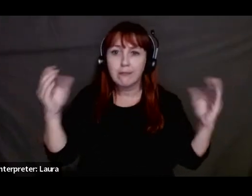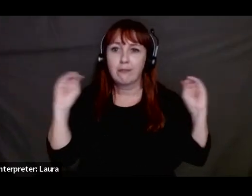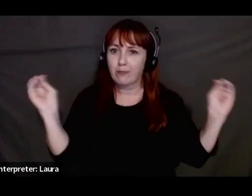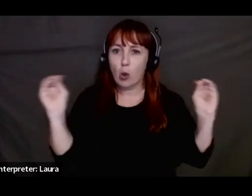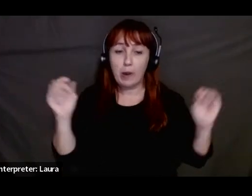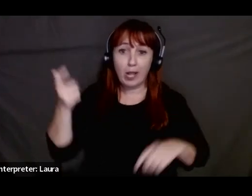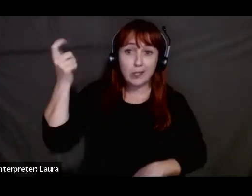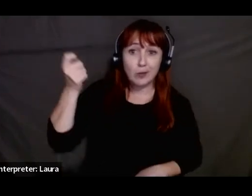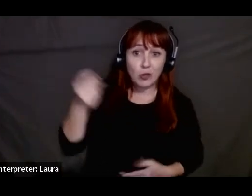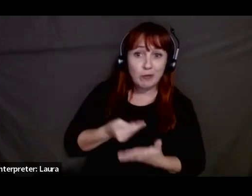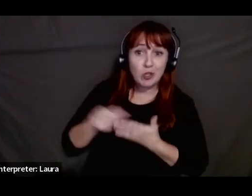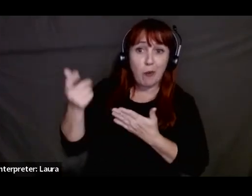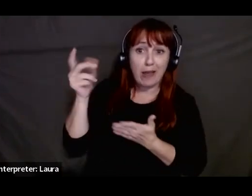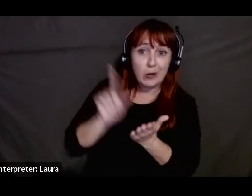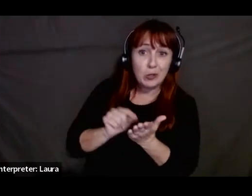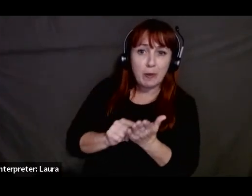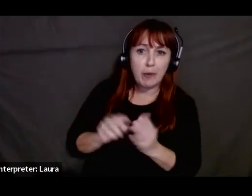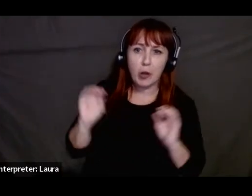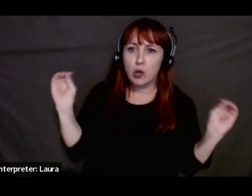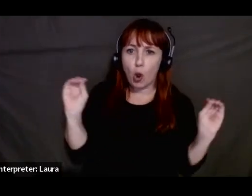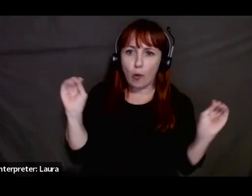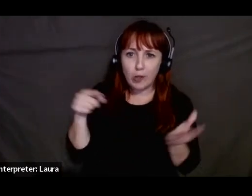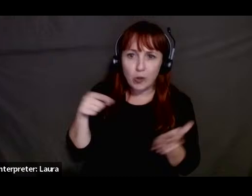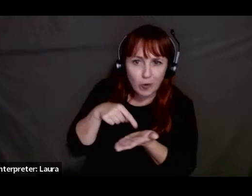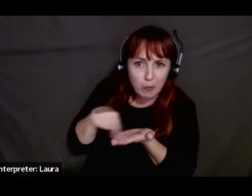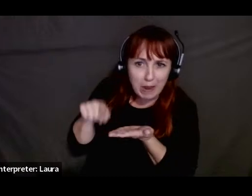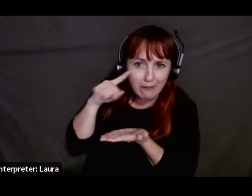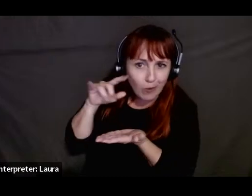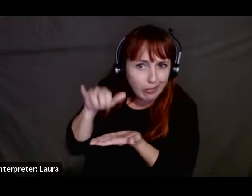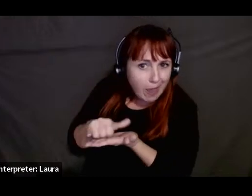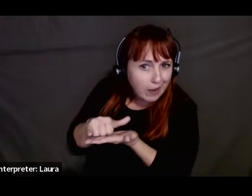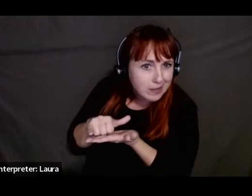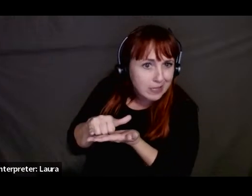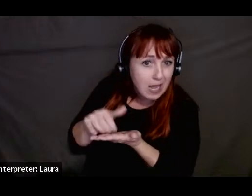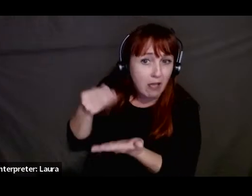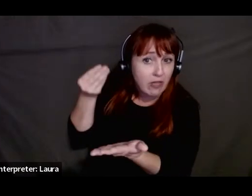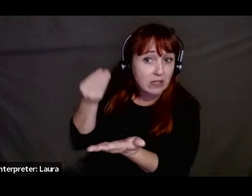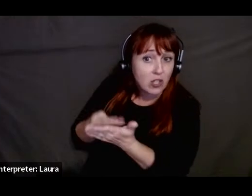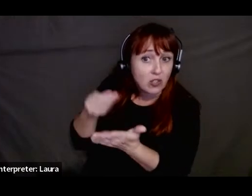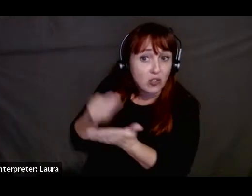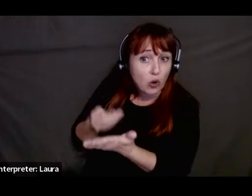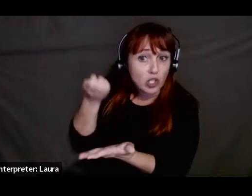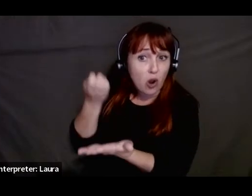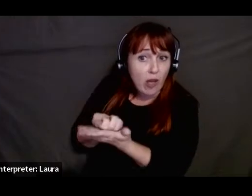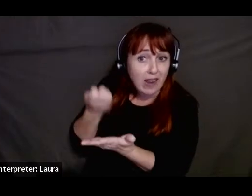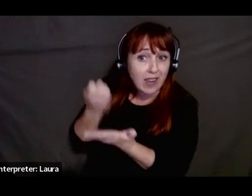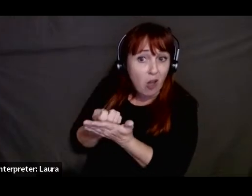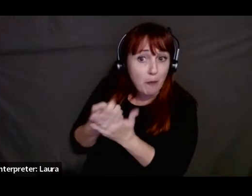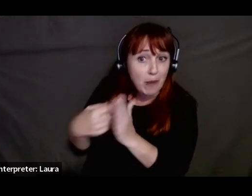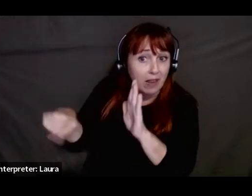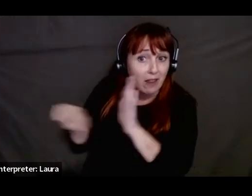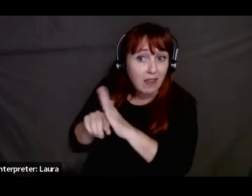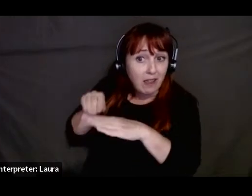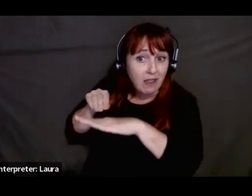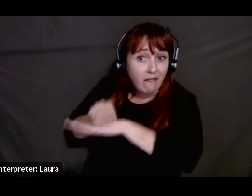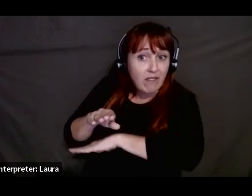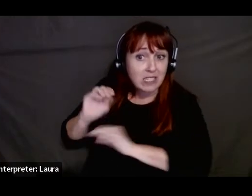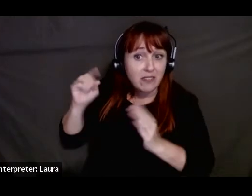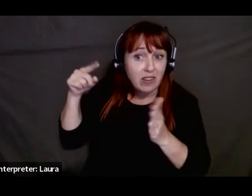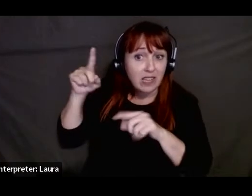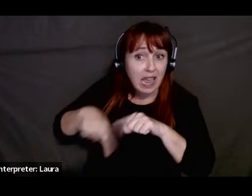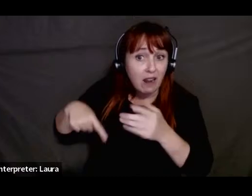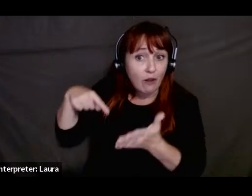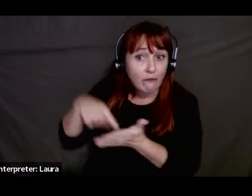a subscription. You have to pay for it. So that's a socioeconomic effect of not being able